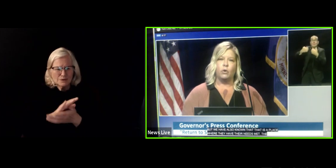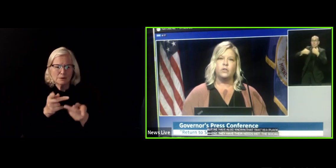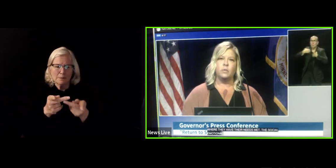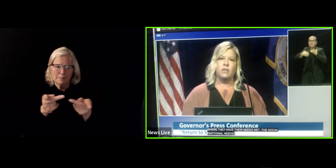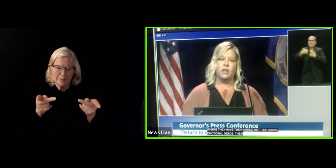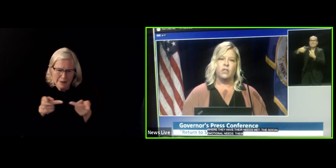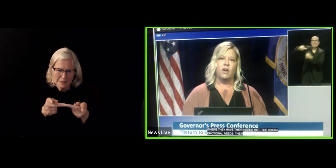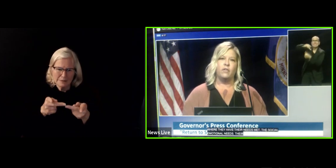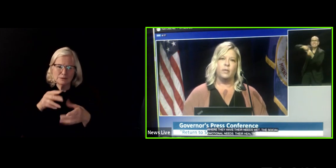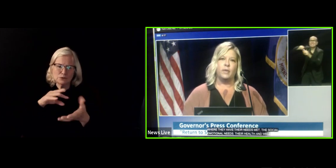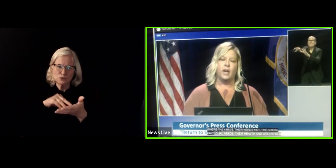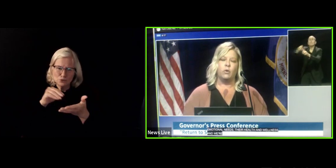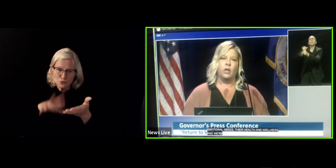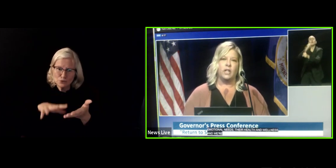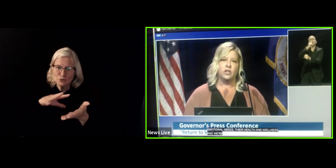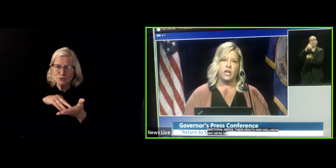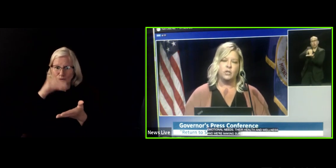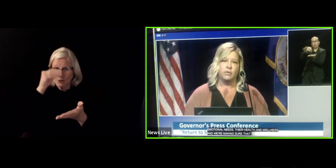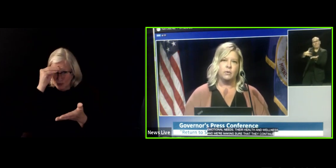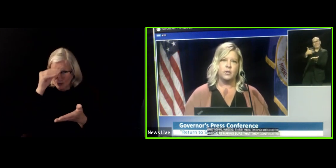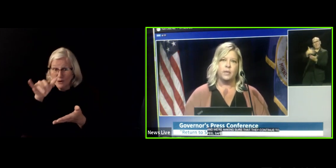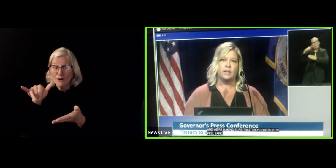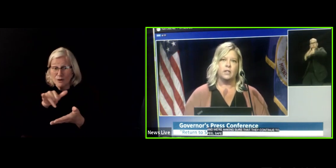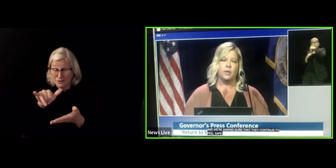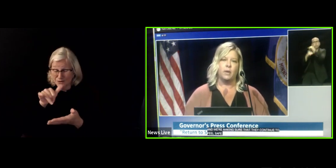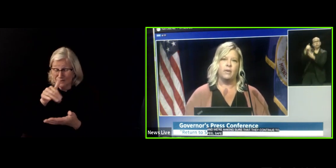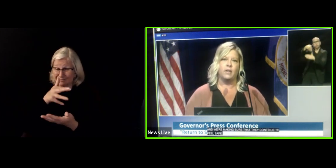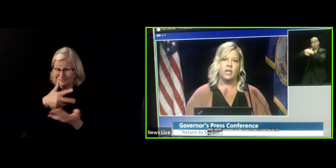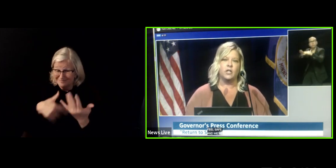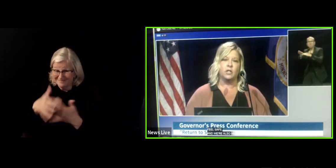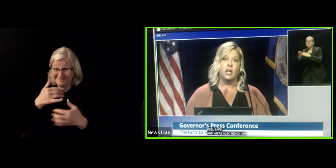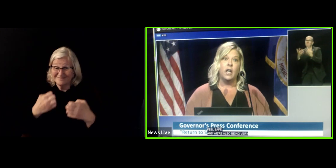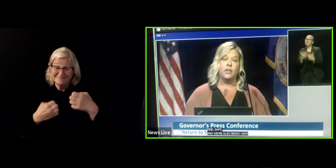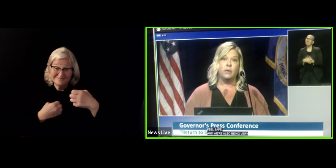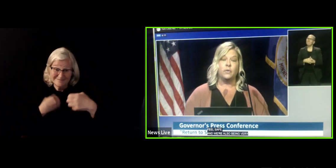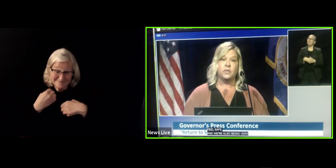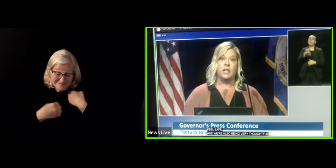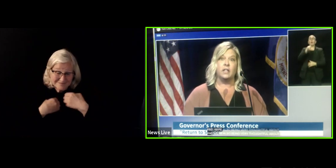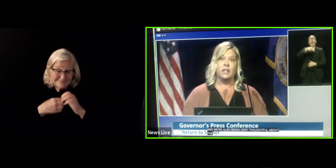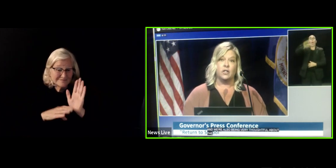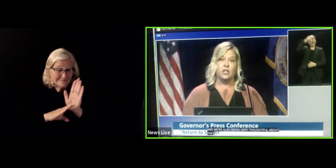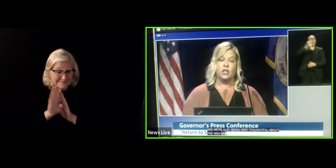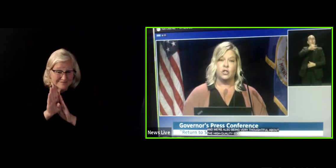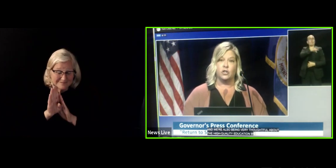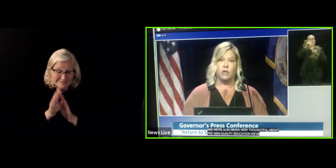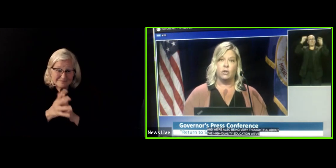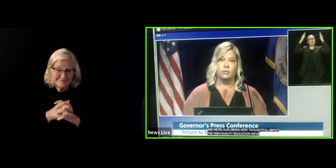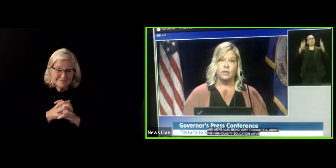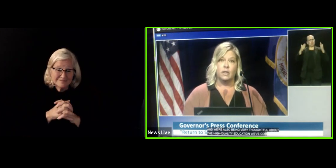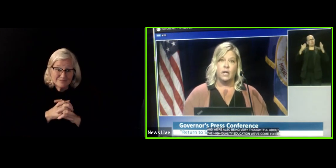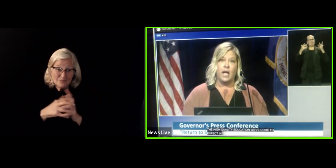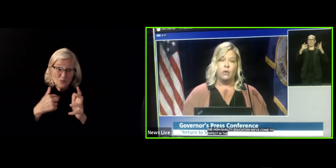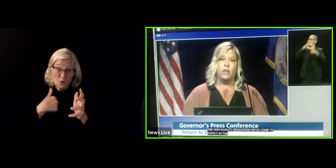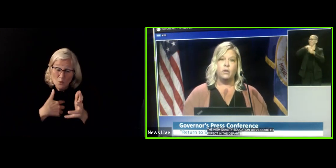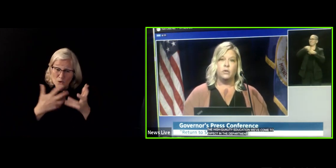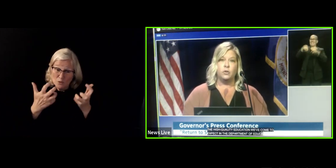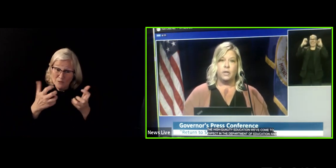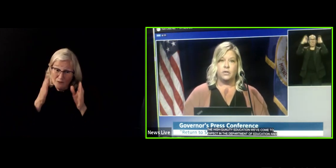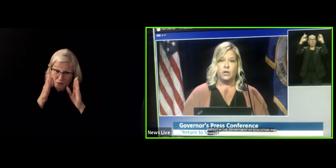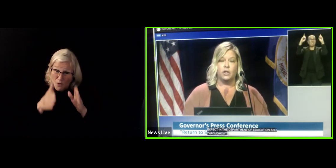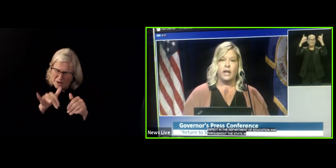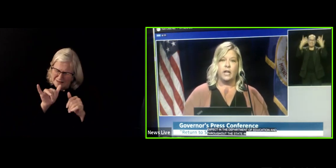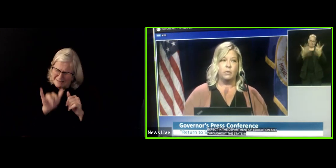we're also being very thoughtful about the high quality education we've come to expect in the Department of Education and throughout the state in education in general. And when those two